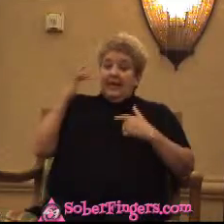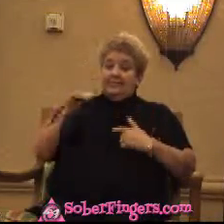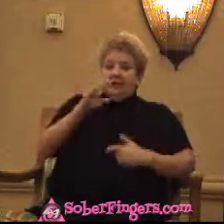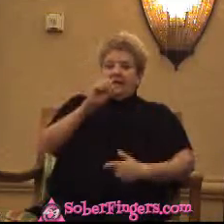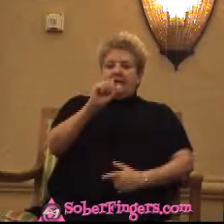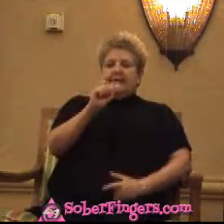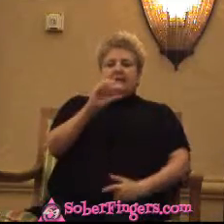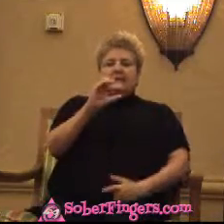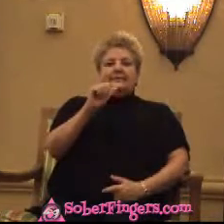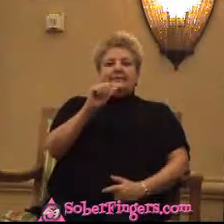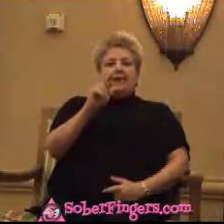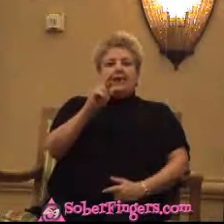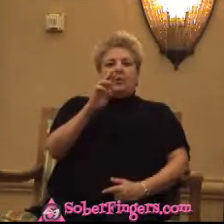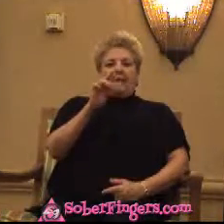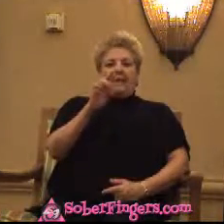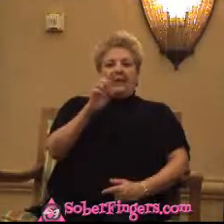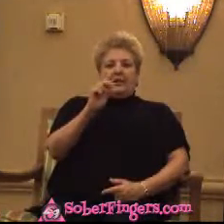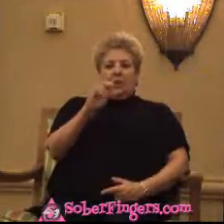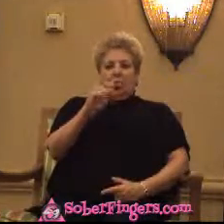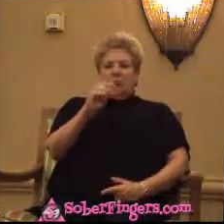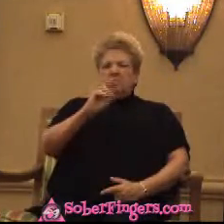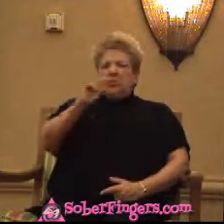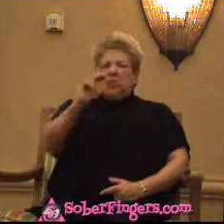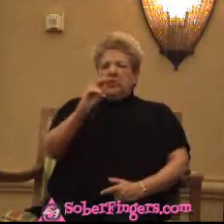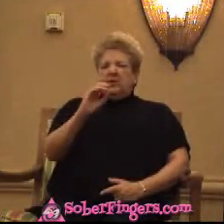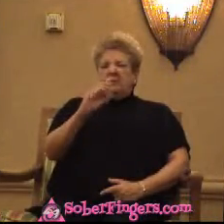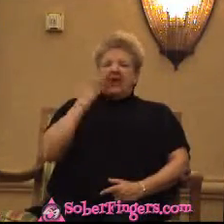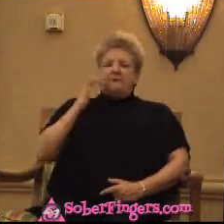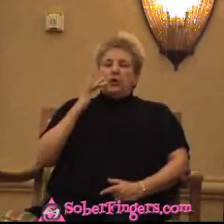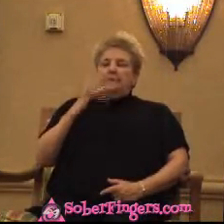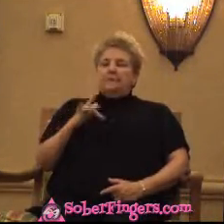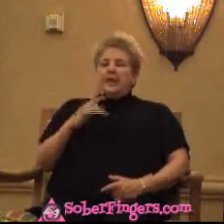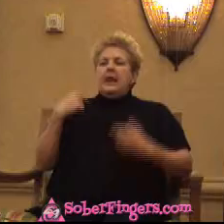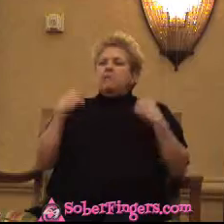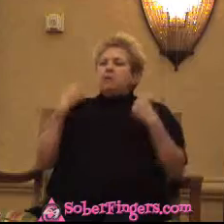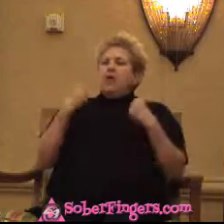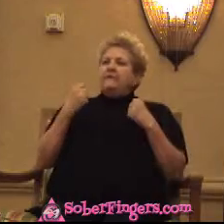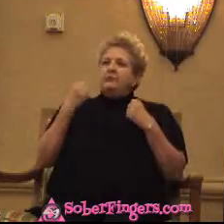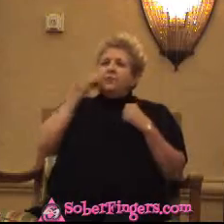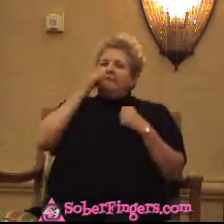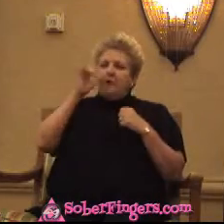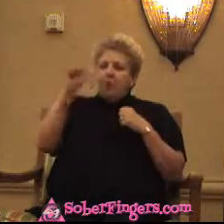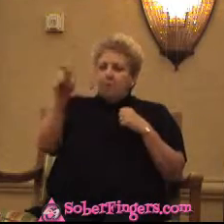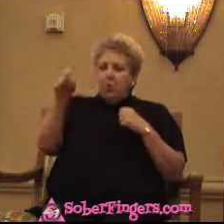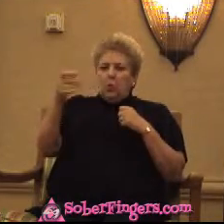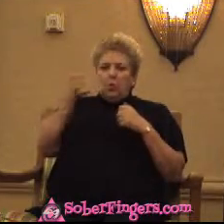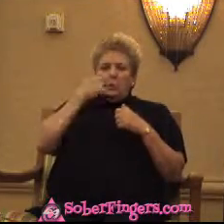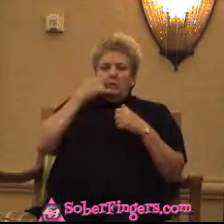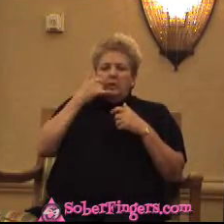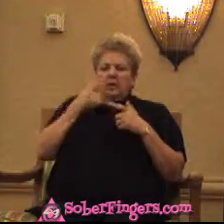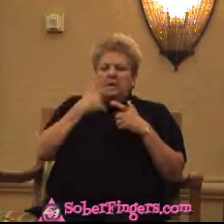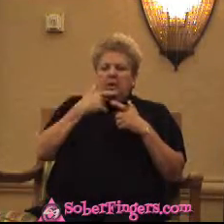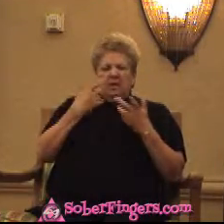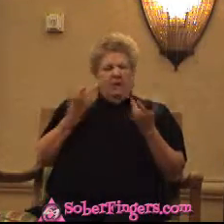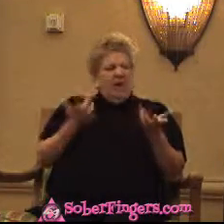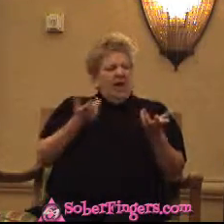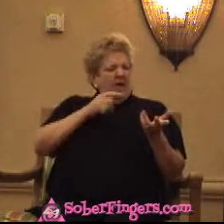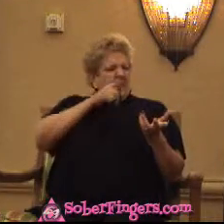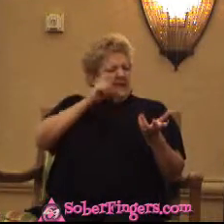Northern California. So I'm driving to the phone booth and I'm thinking, you know what? I don't need to do this. I didn't